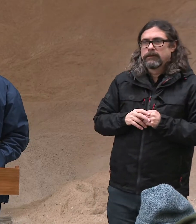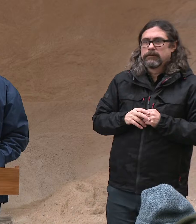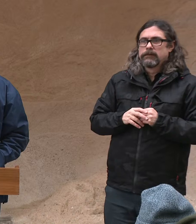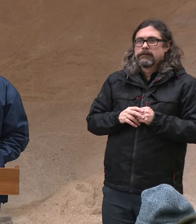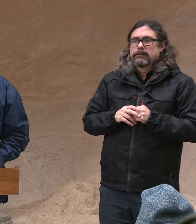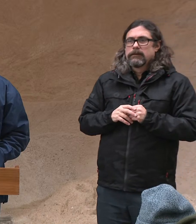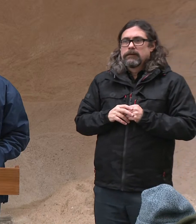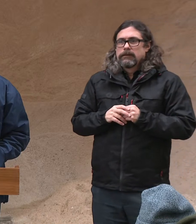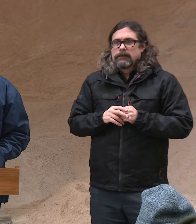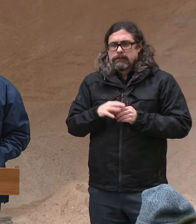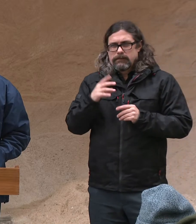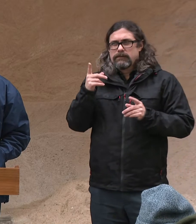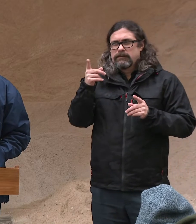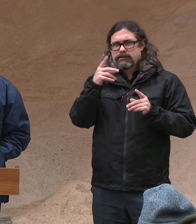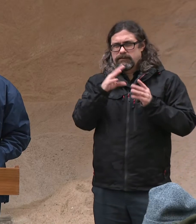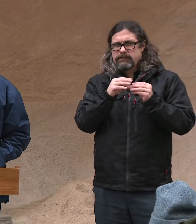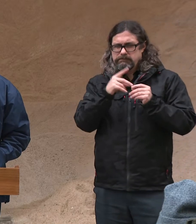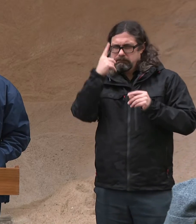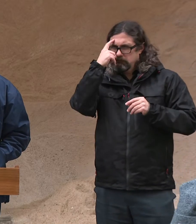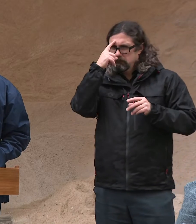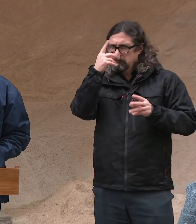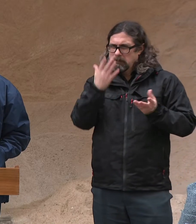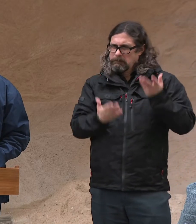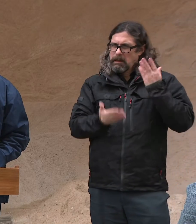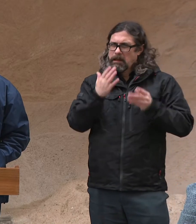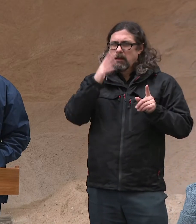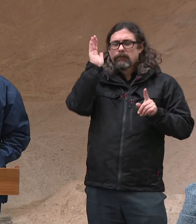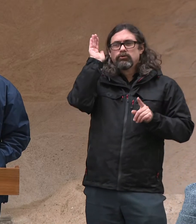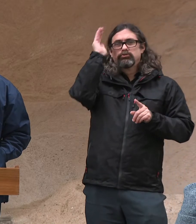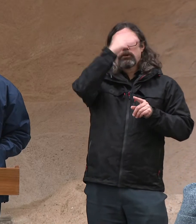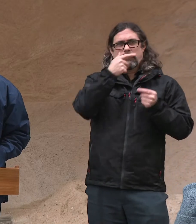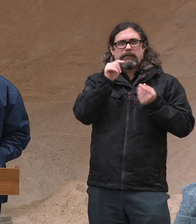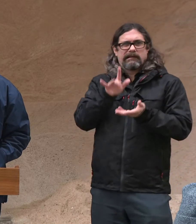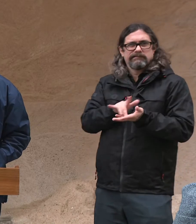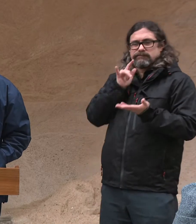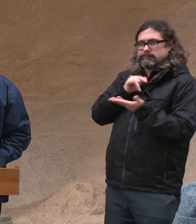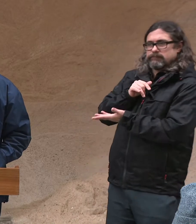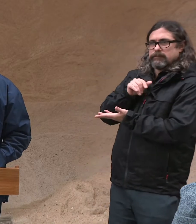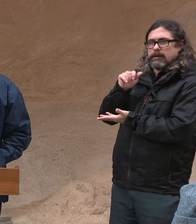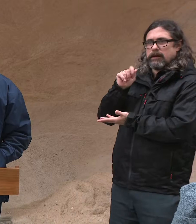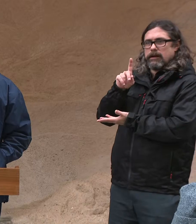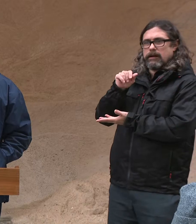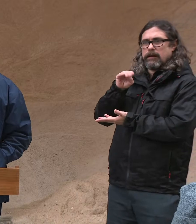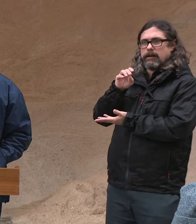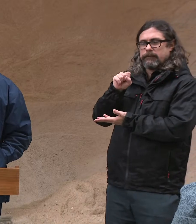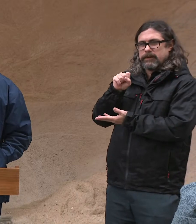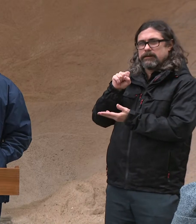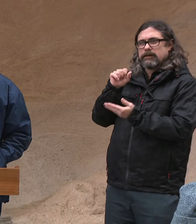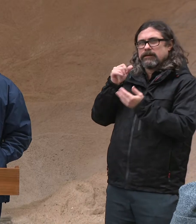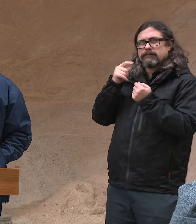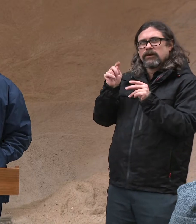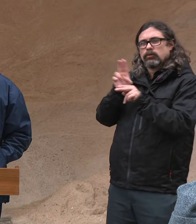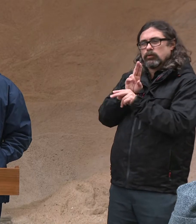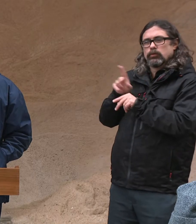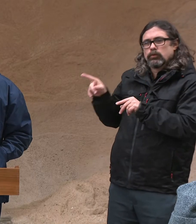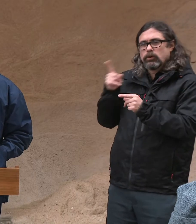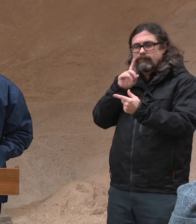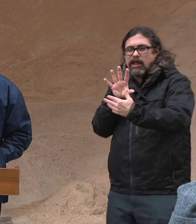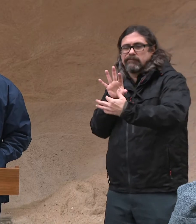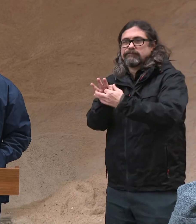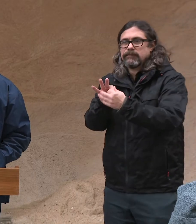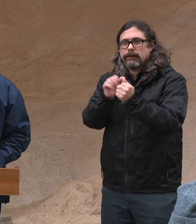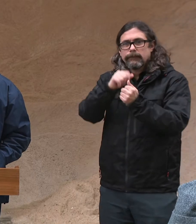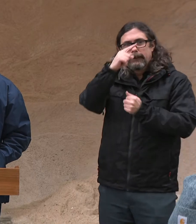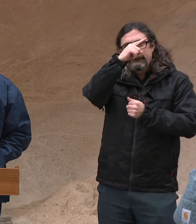do you explain this to that community, in particular the communities that supported you in 2021, about why you're doing this, even though